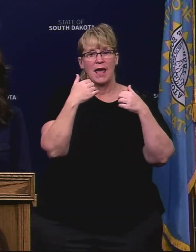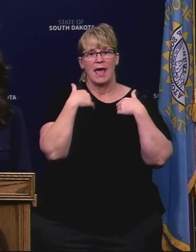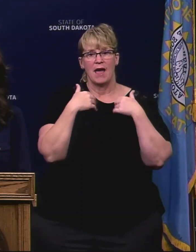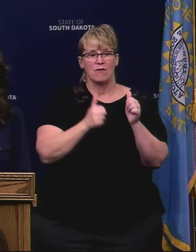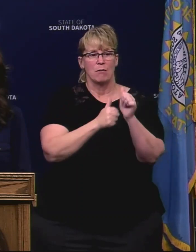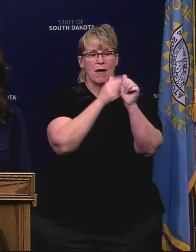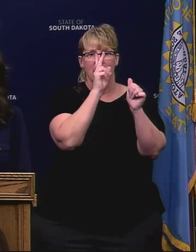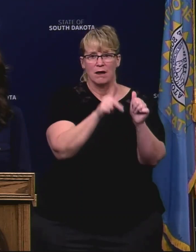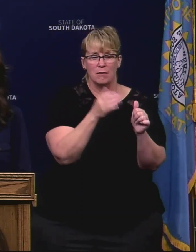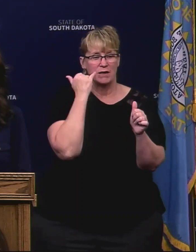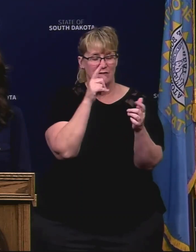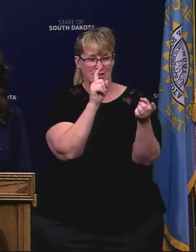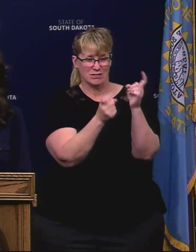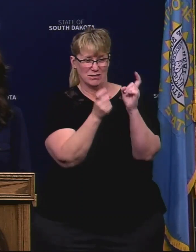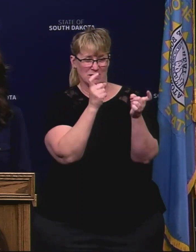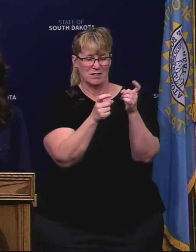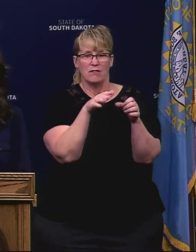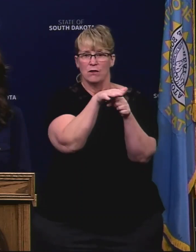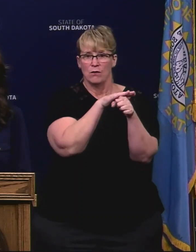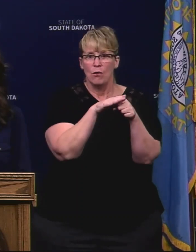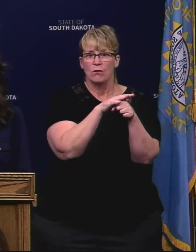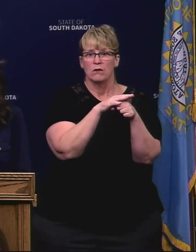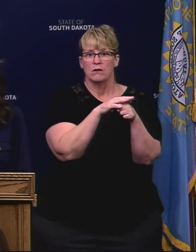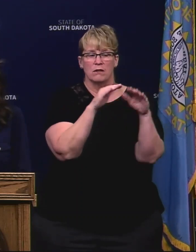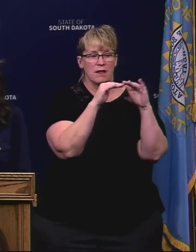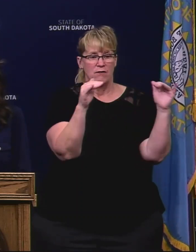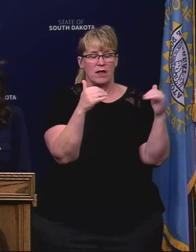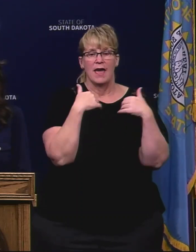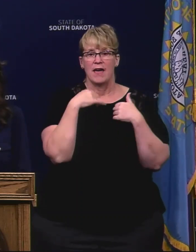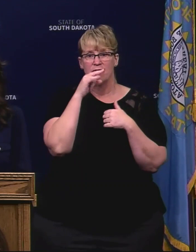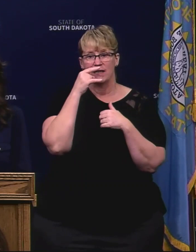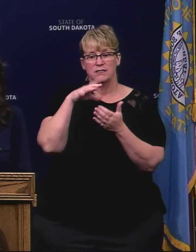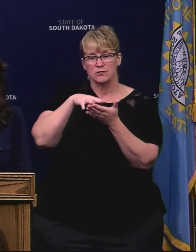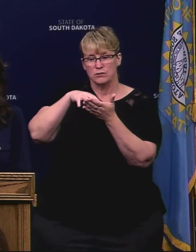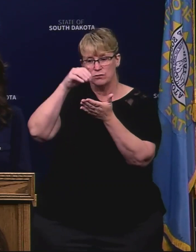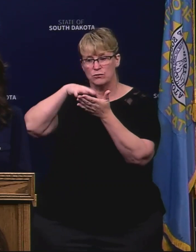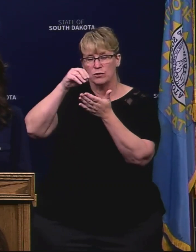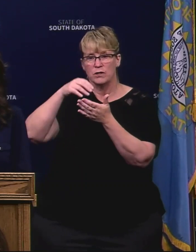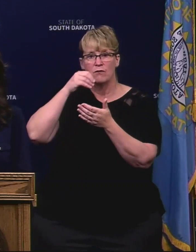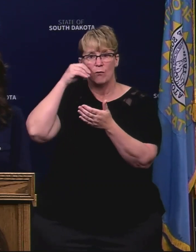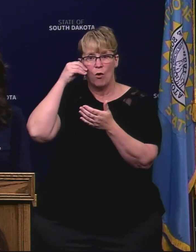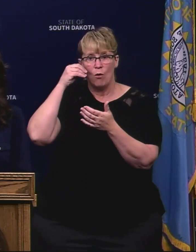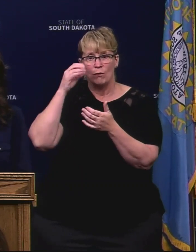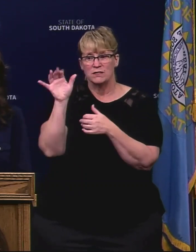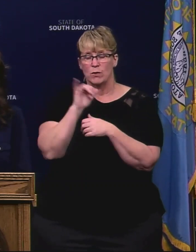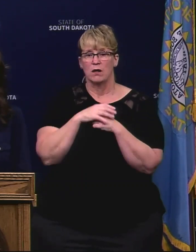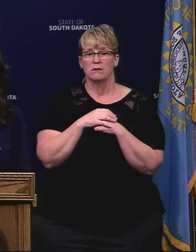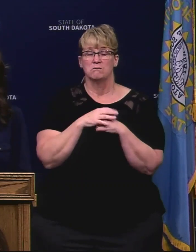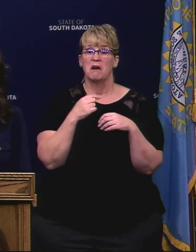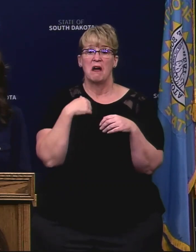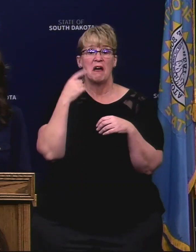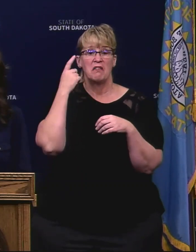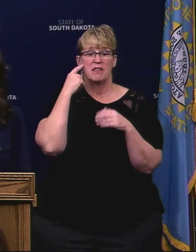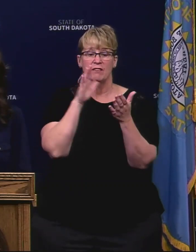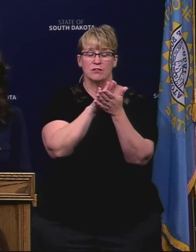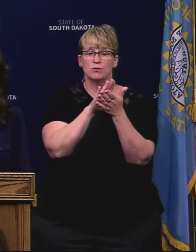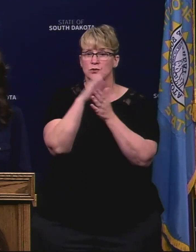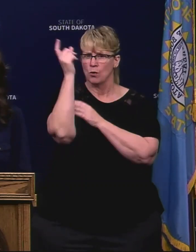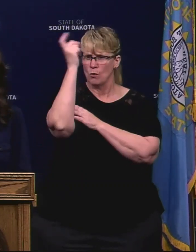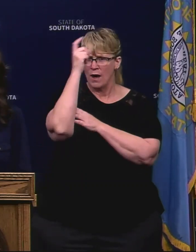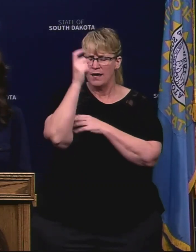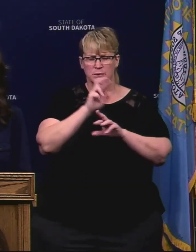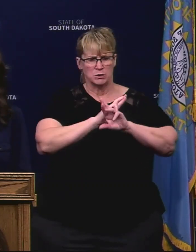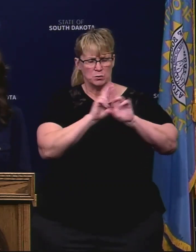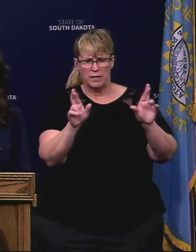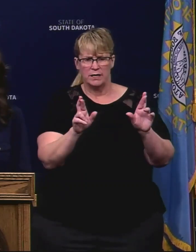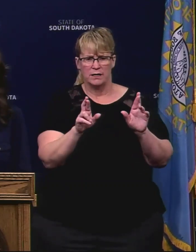to make an adjustment at the local level and have kids learn from home as well. So I think they're being wise in preparing for any